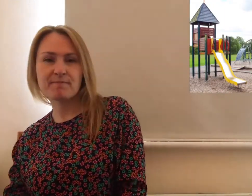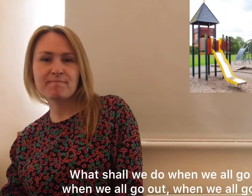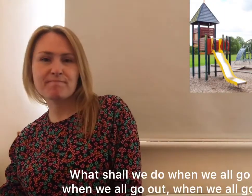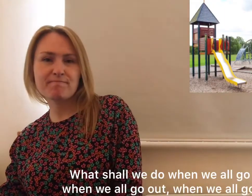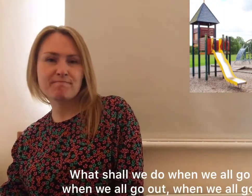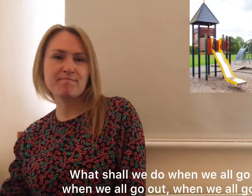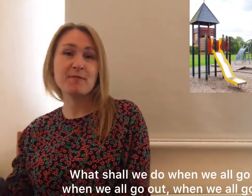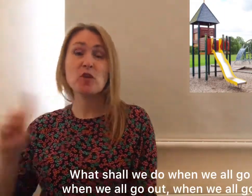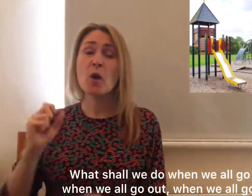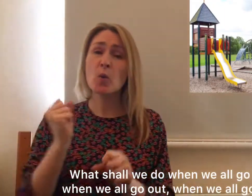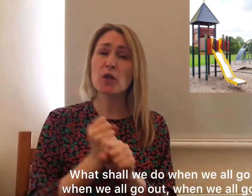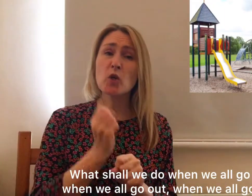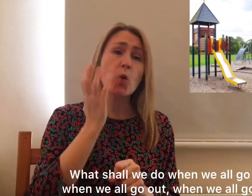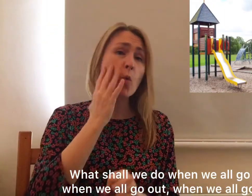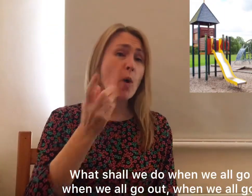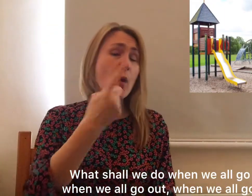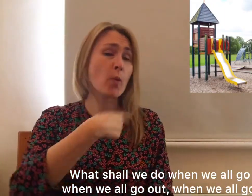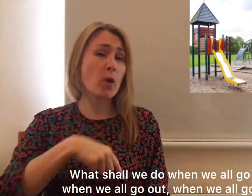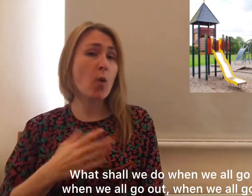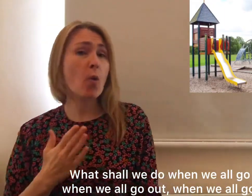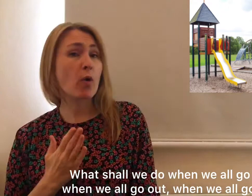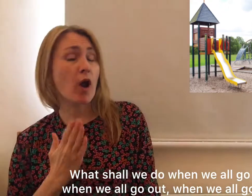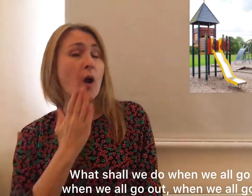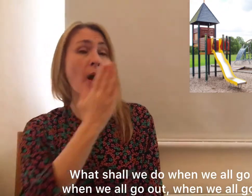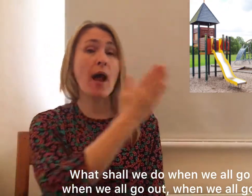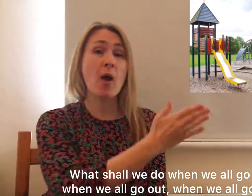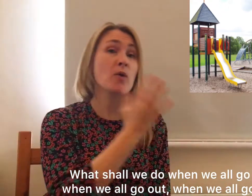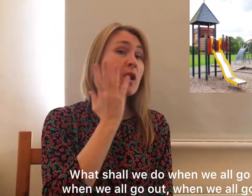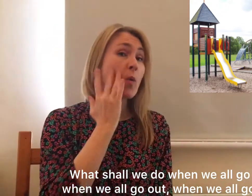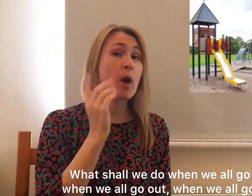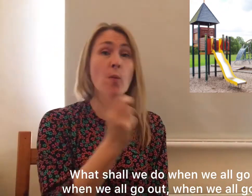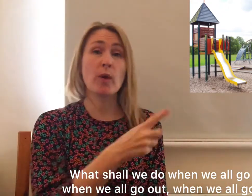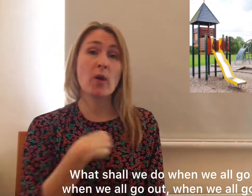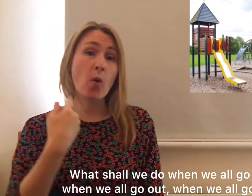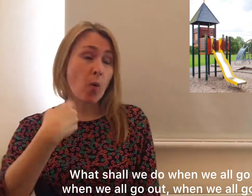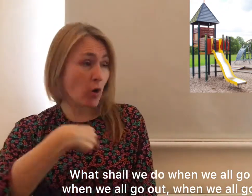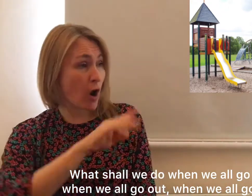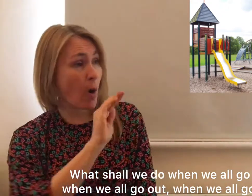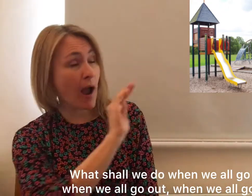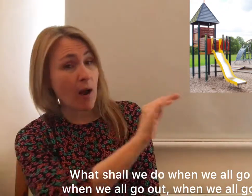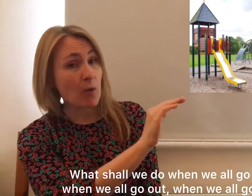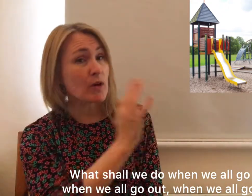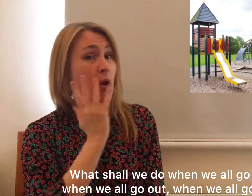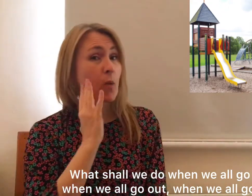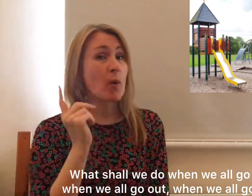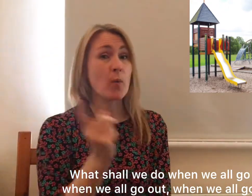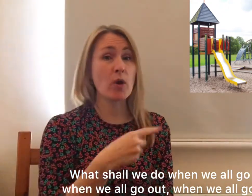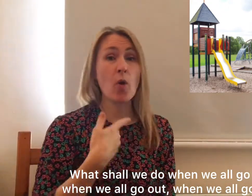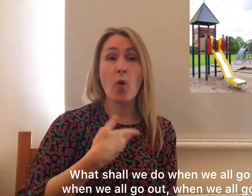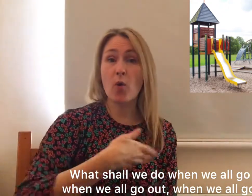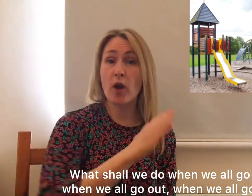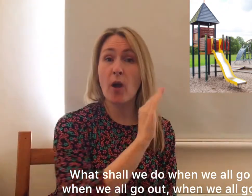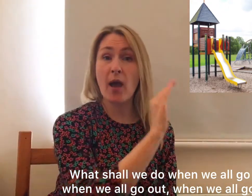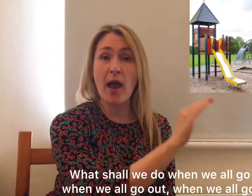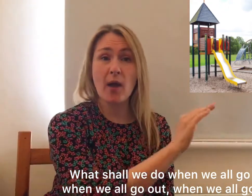What shall we do when we all go out? When we all go out, when we all go out?